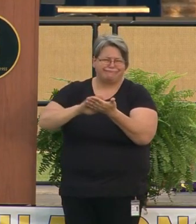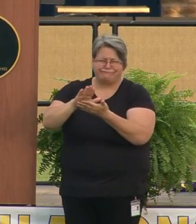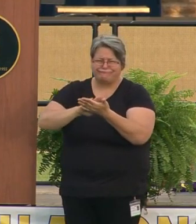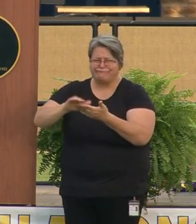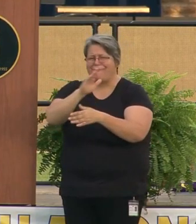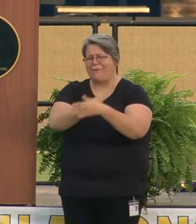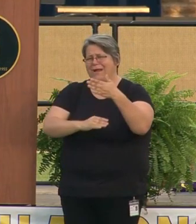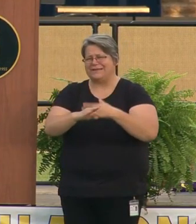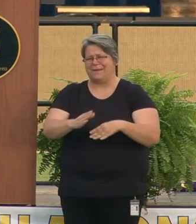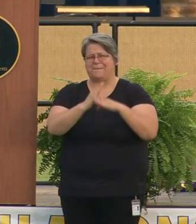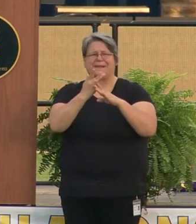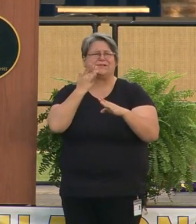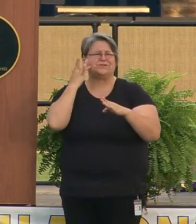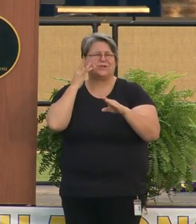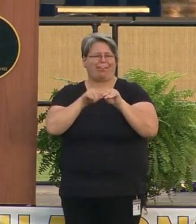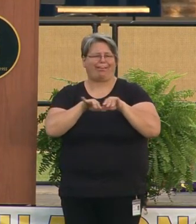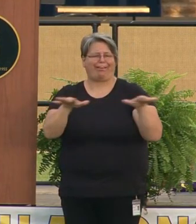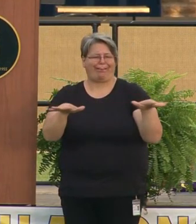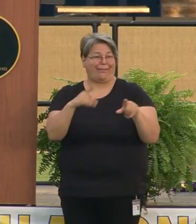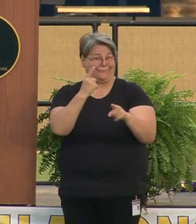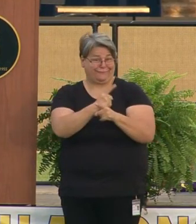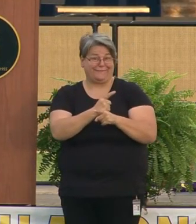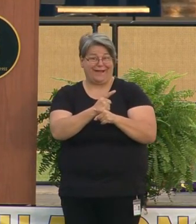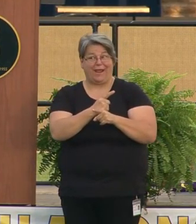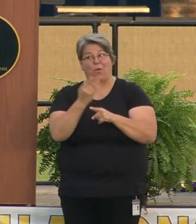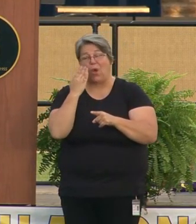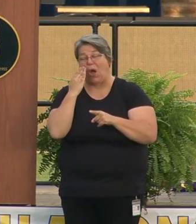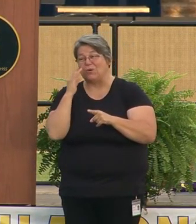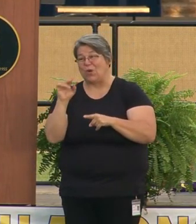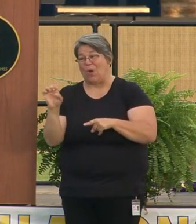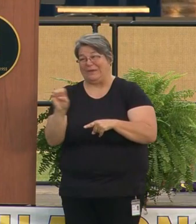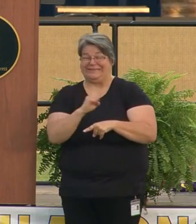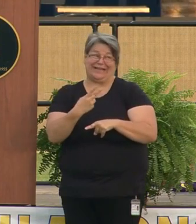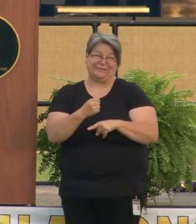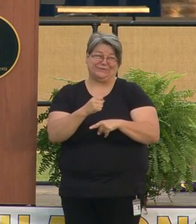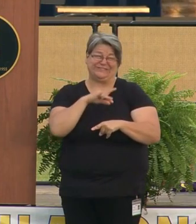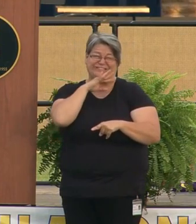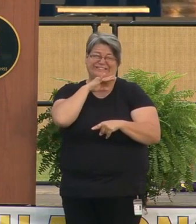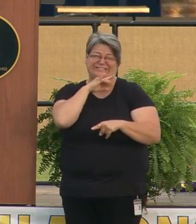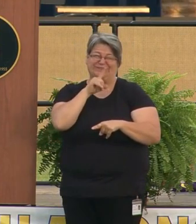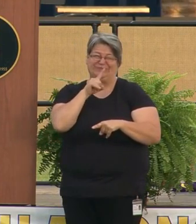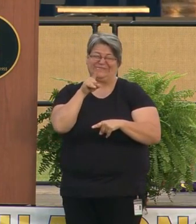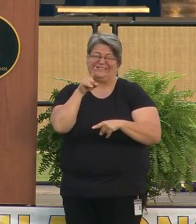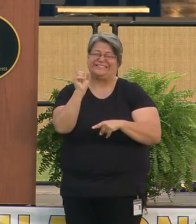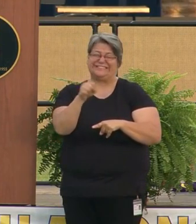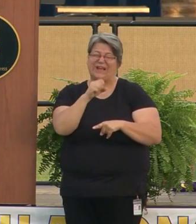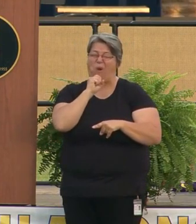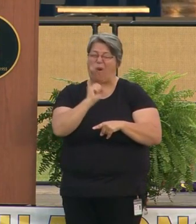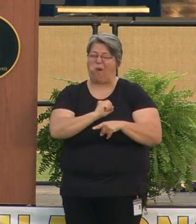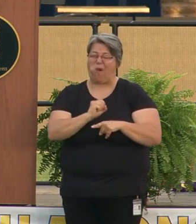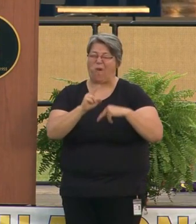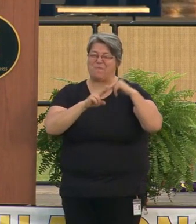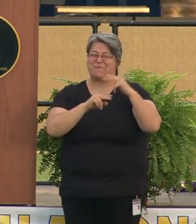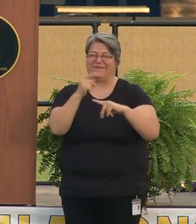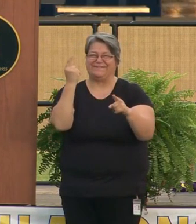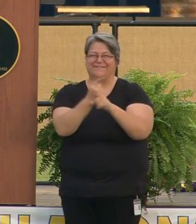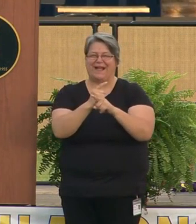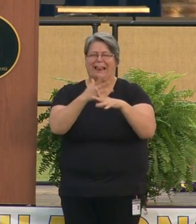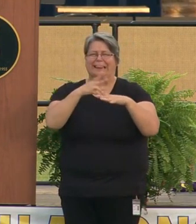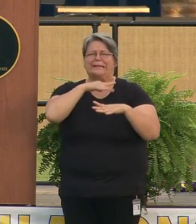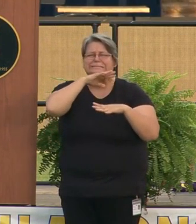disease, keep them clean, and get the dirt off. And we all know East can be pretty dirty. Yes, because it is an old building with lots